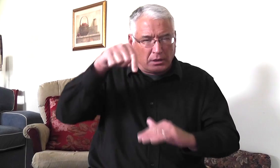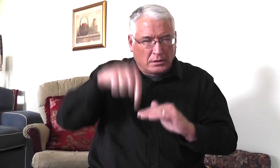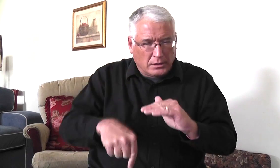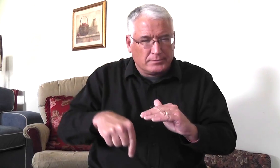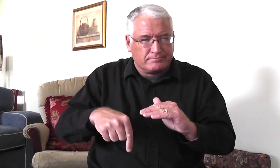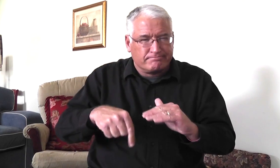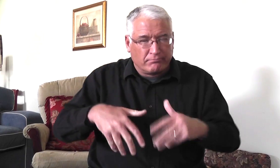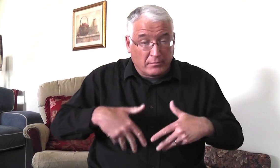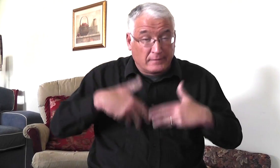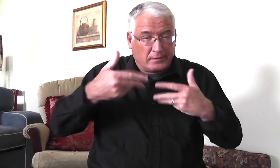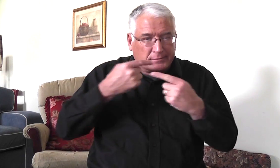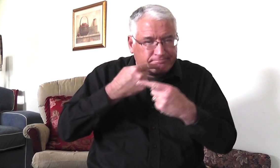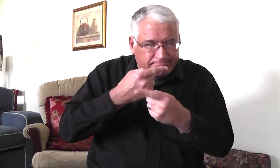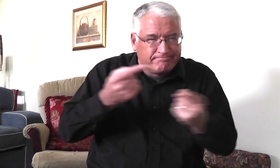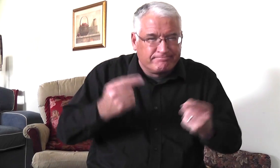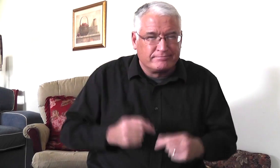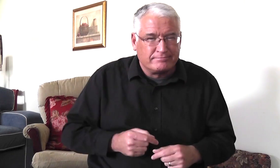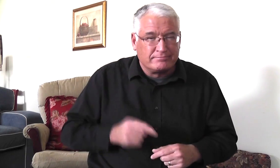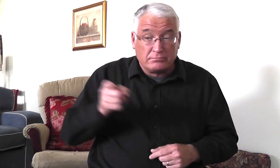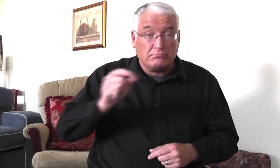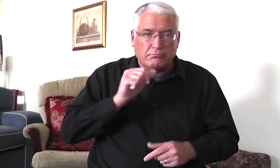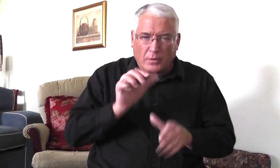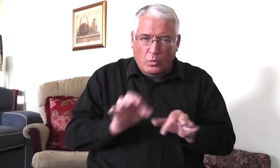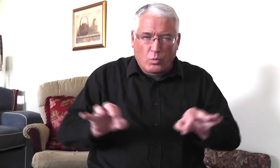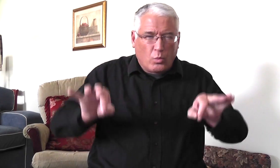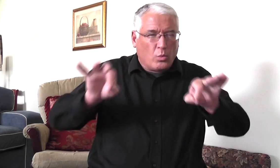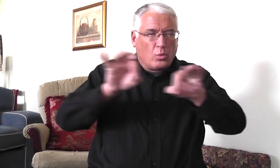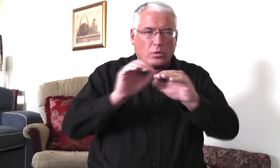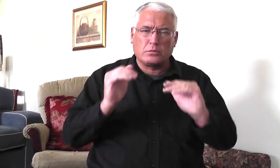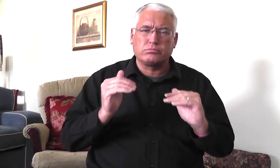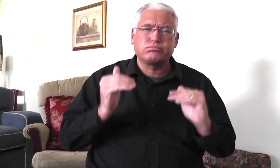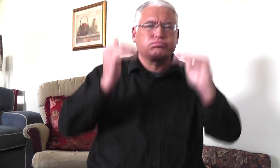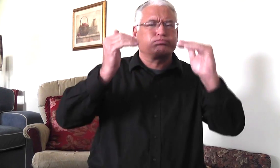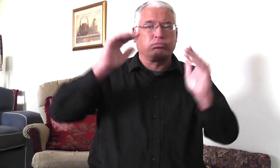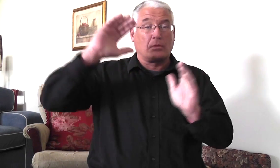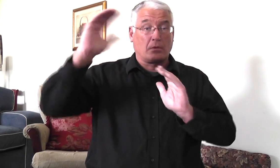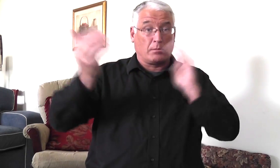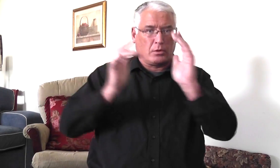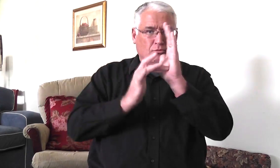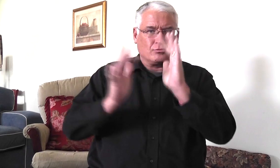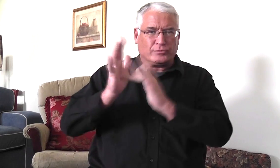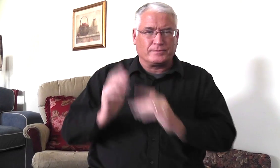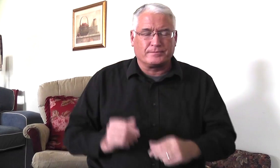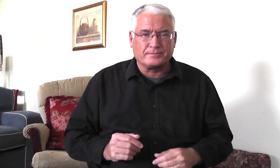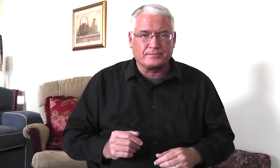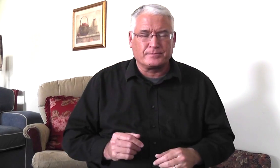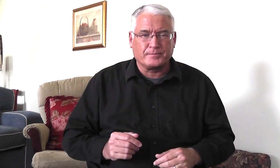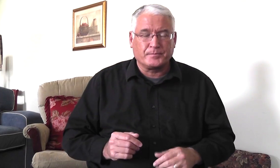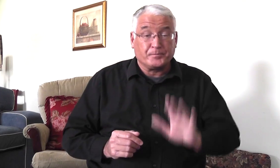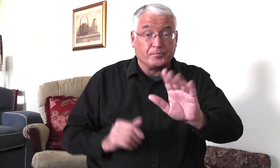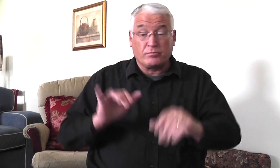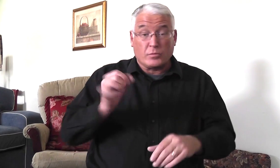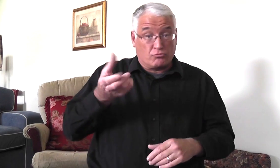John, he had such a deep confession. He did not think that he was even